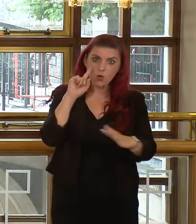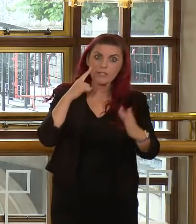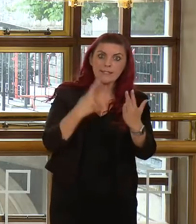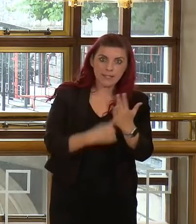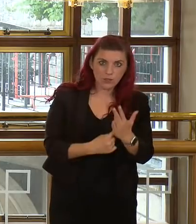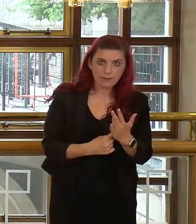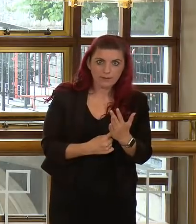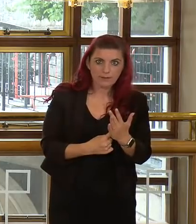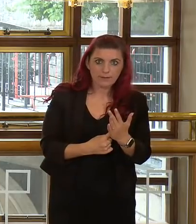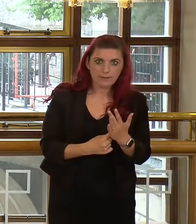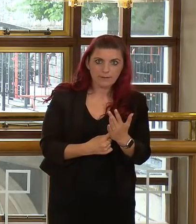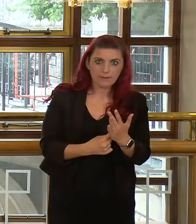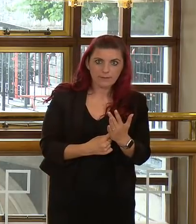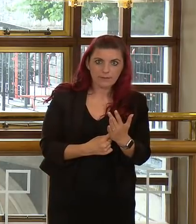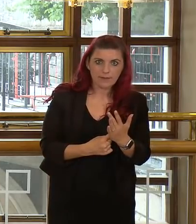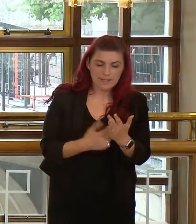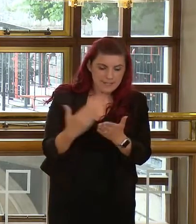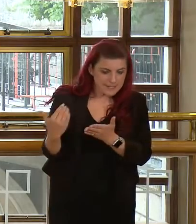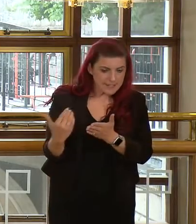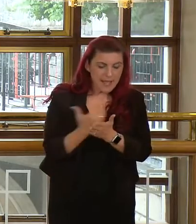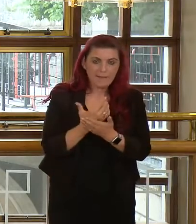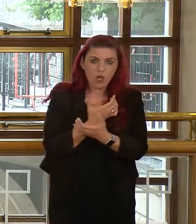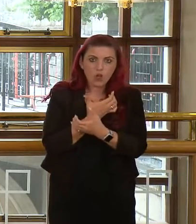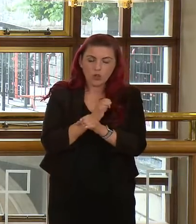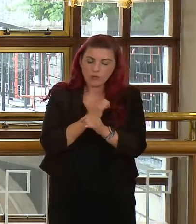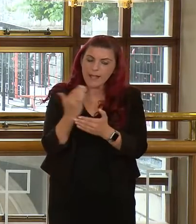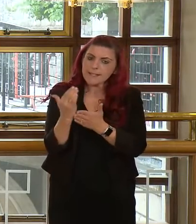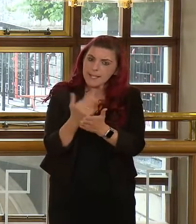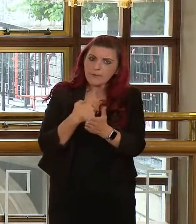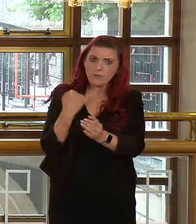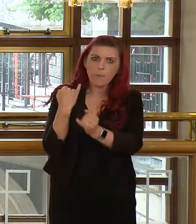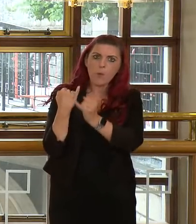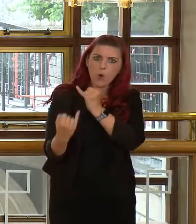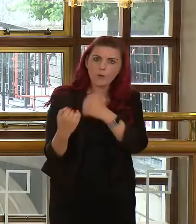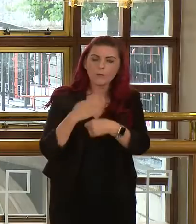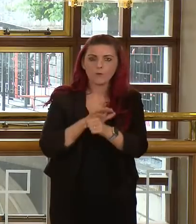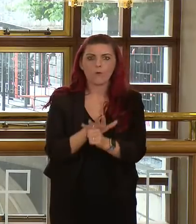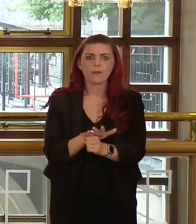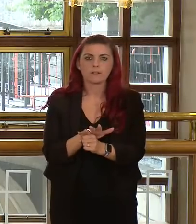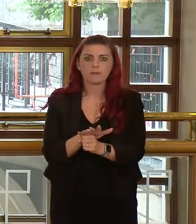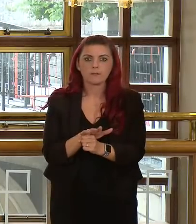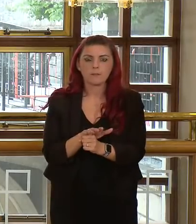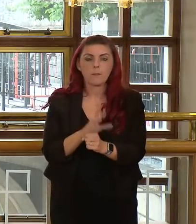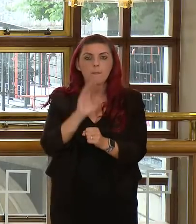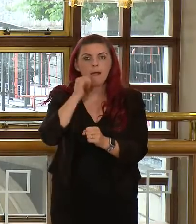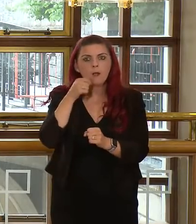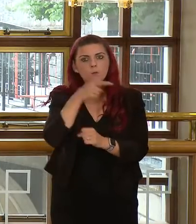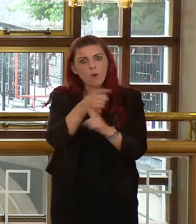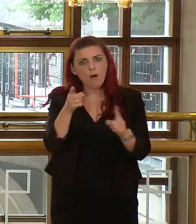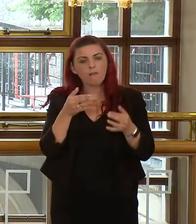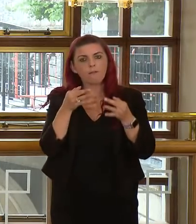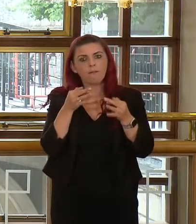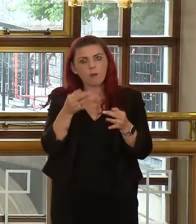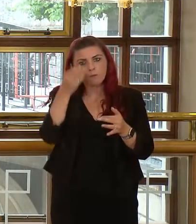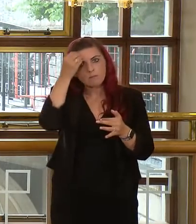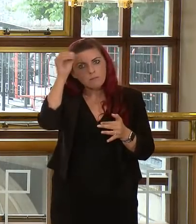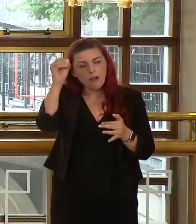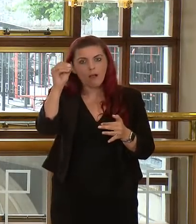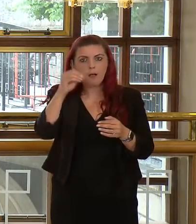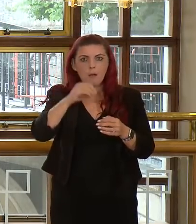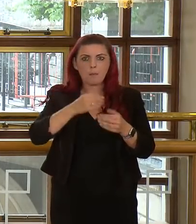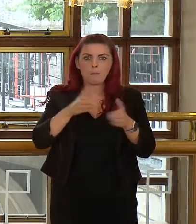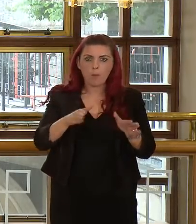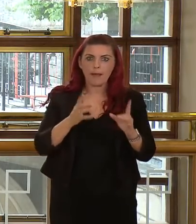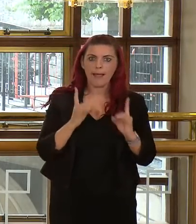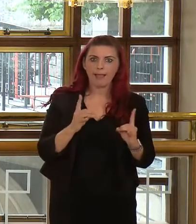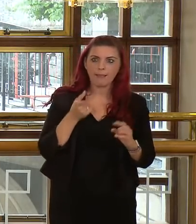of our country and saved us from the worst. By following the public health advice, by choosing to restrict your